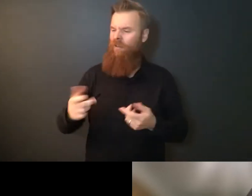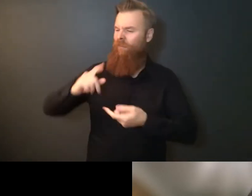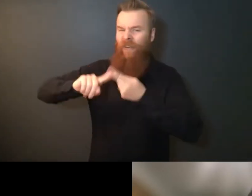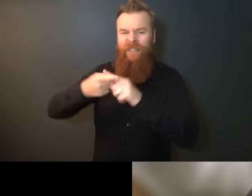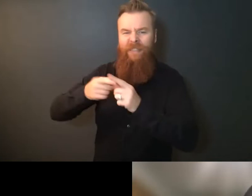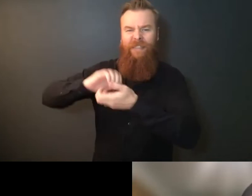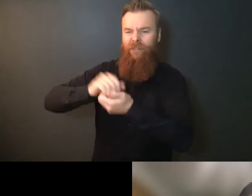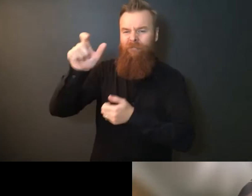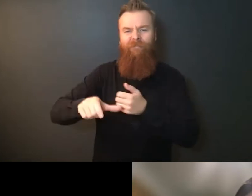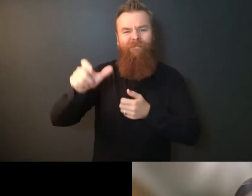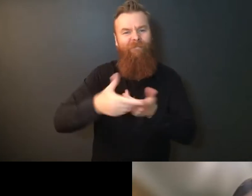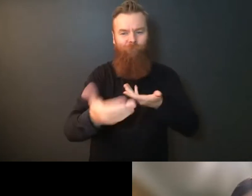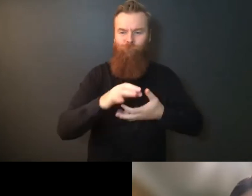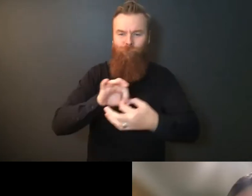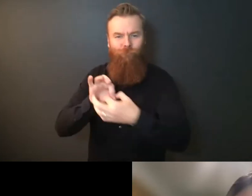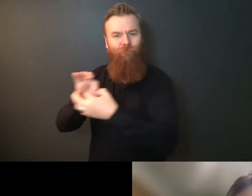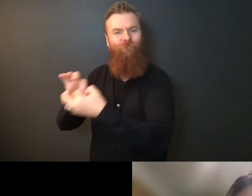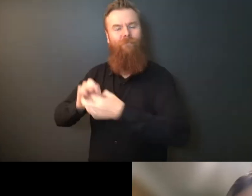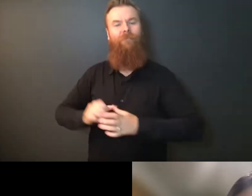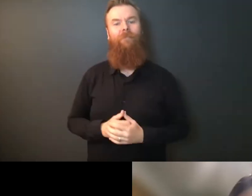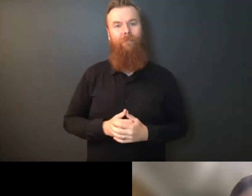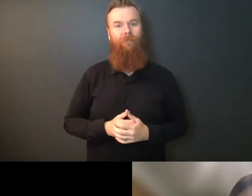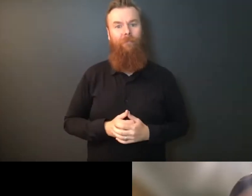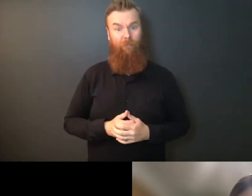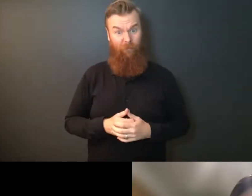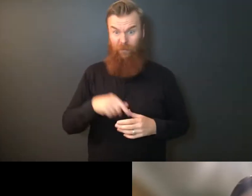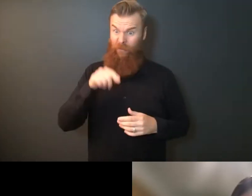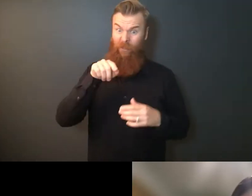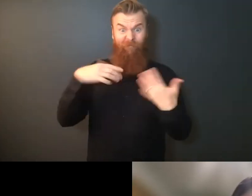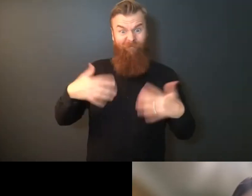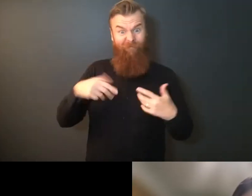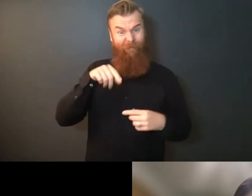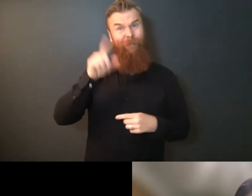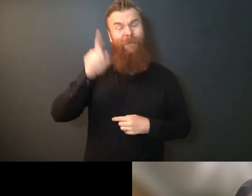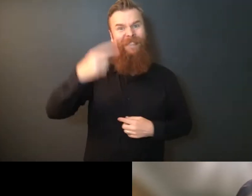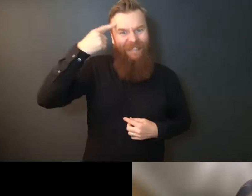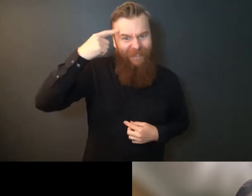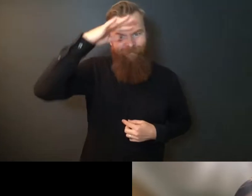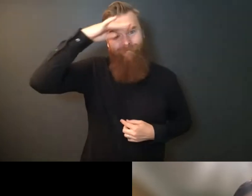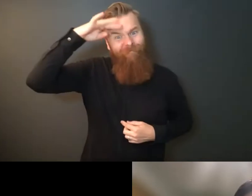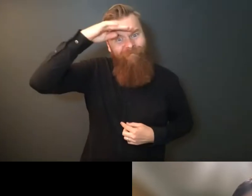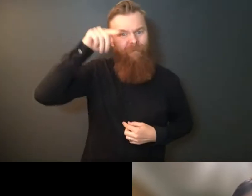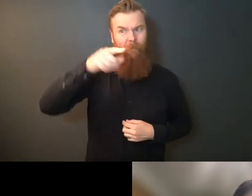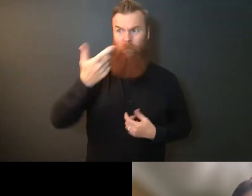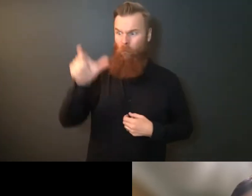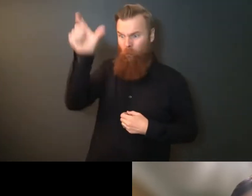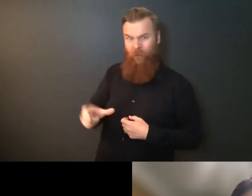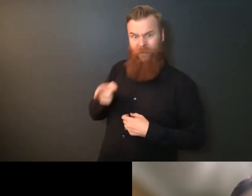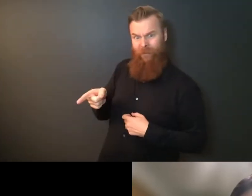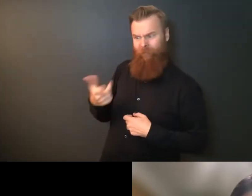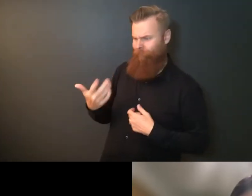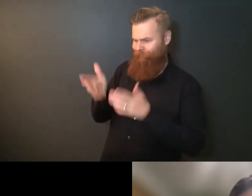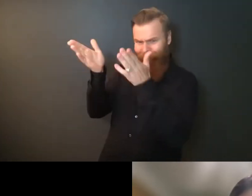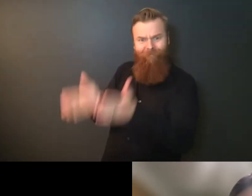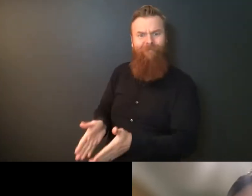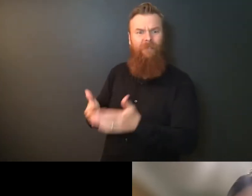Place are approaching this is that it really needs to be user-centered. So we're thinking about the multitude of audiences who will ultimately engage